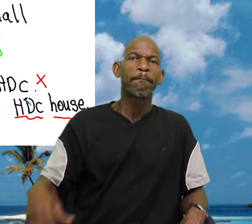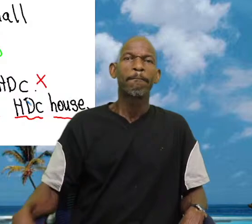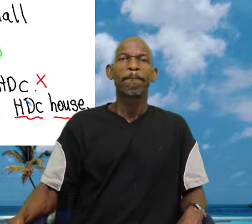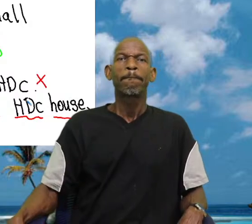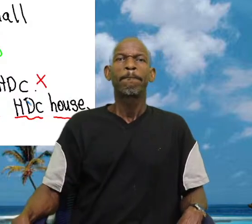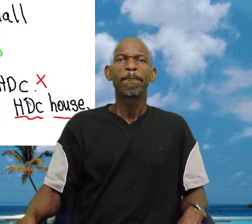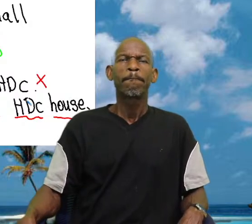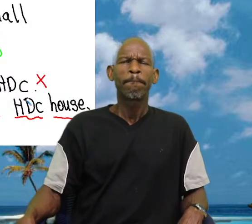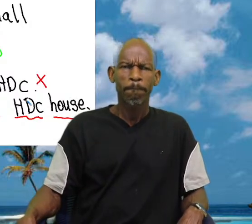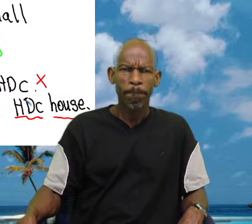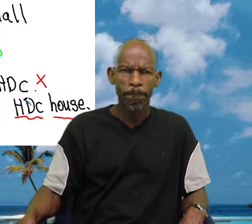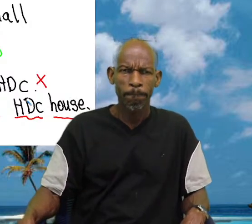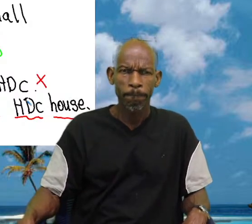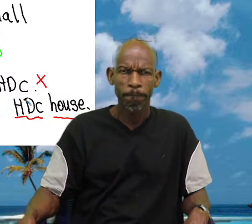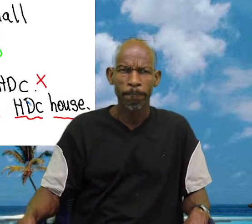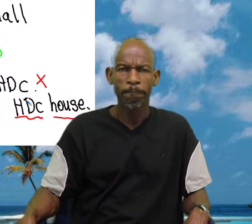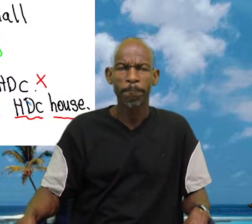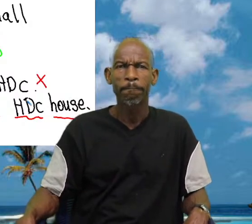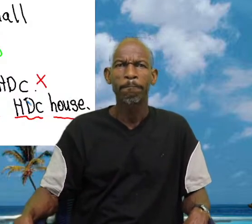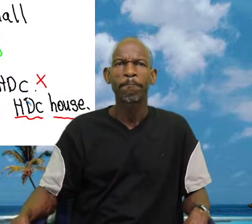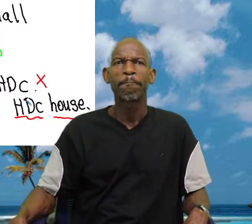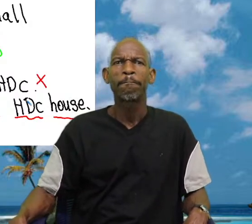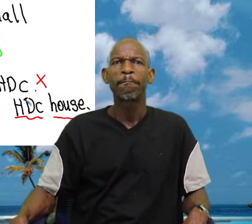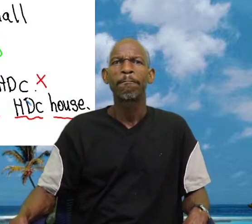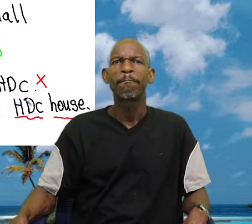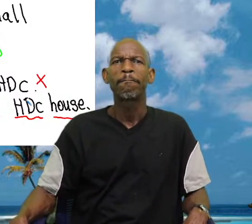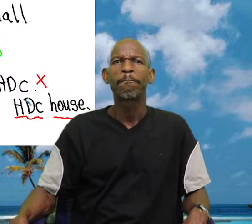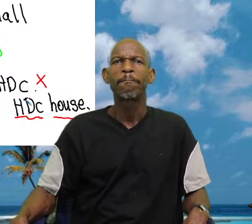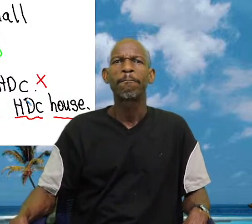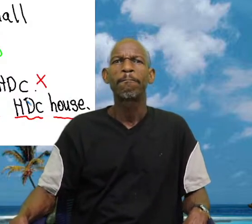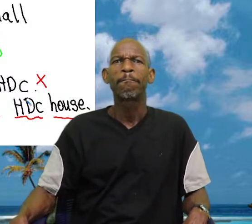The house is,